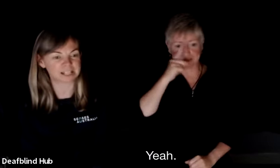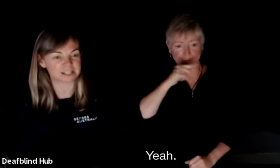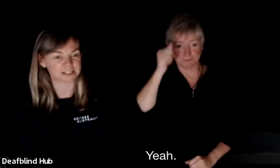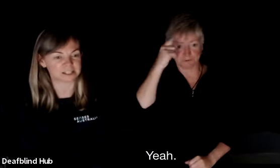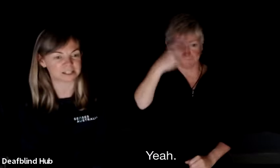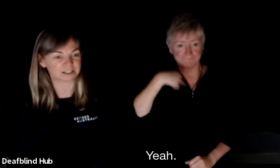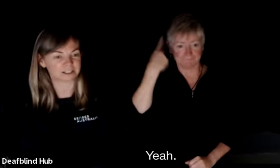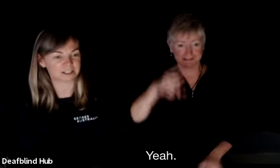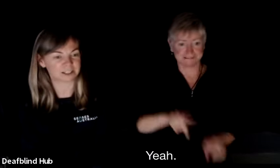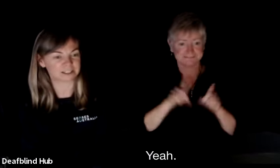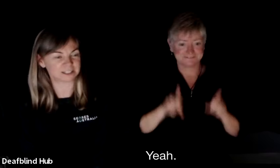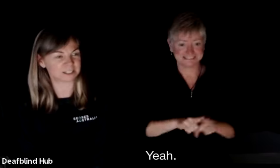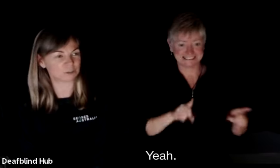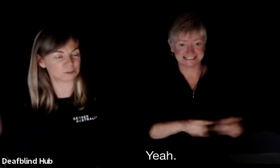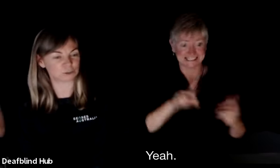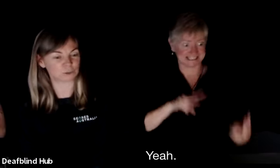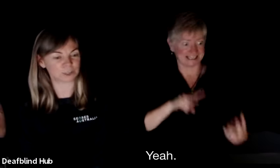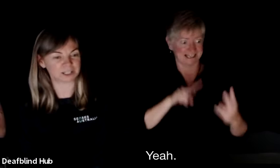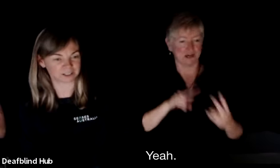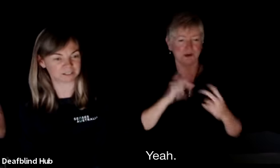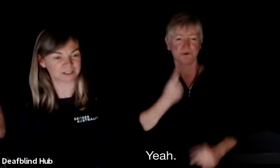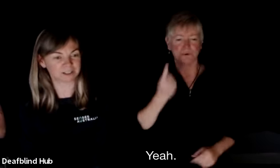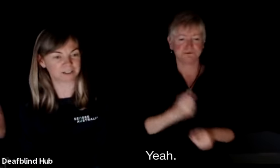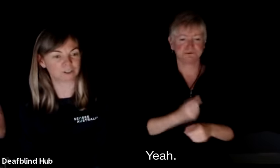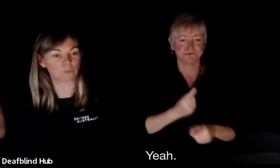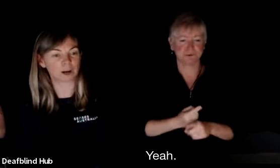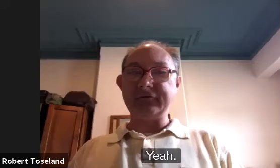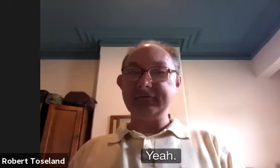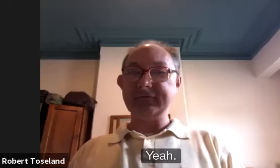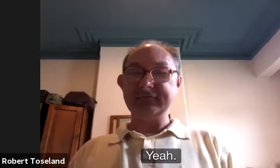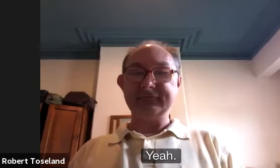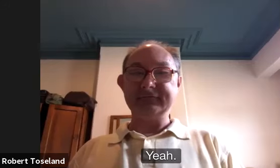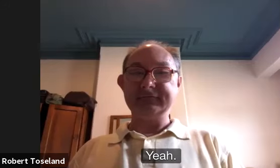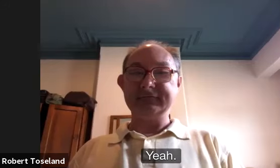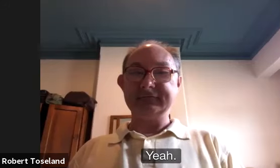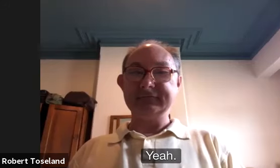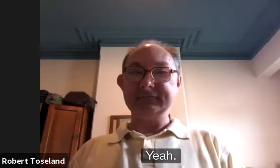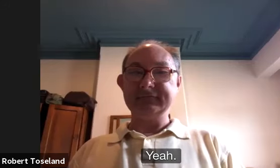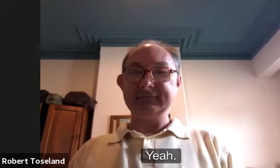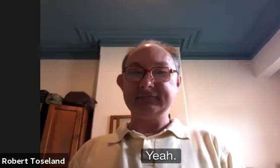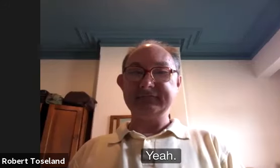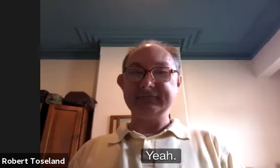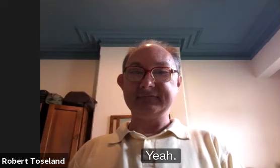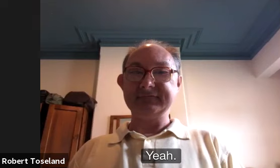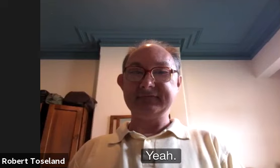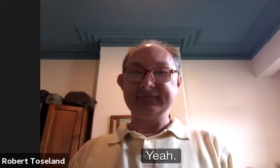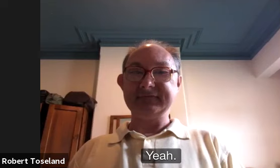different faces and see who's talking. So Right. where are you now?